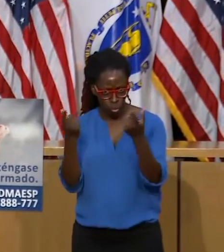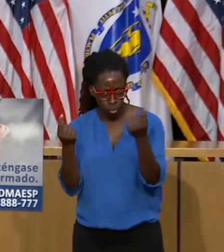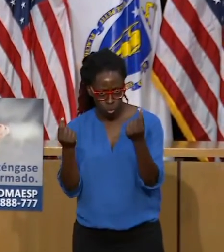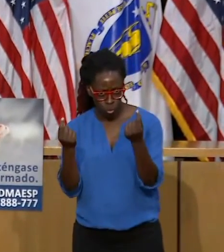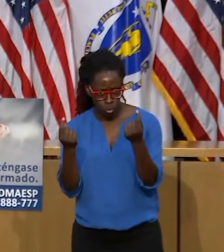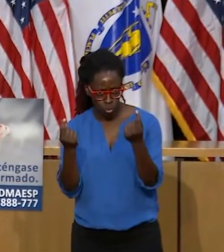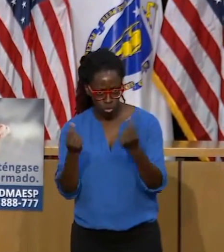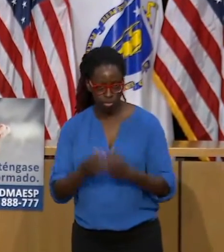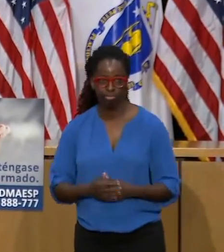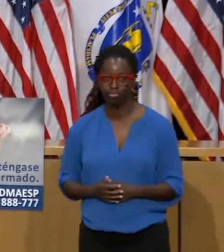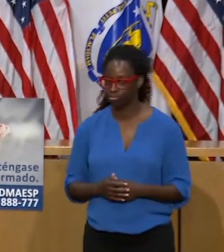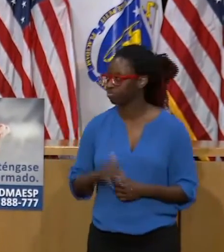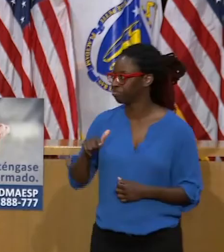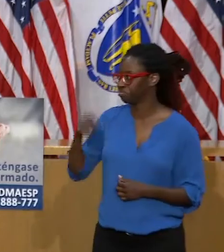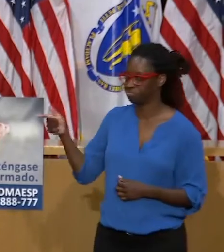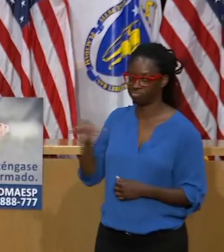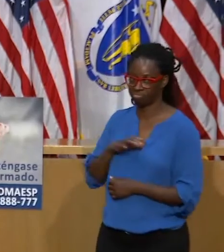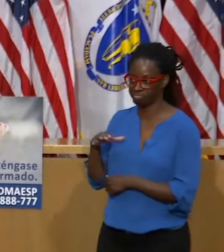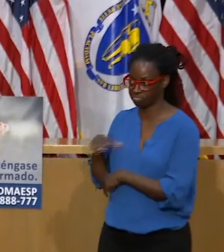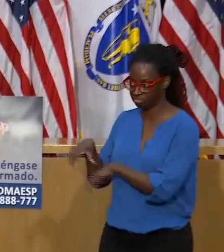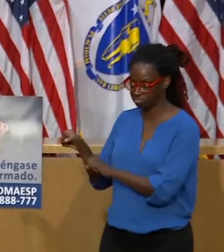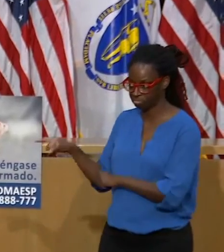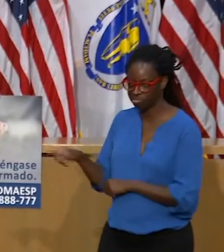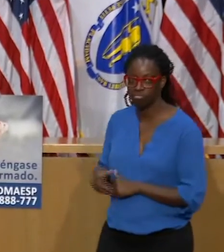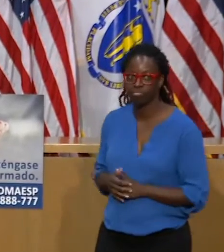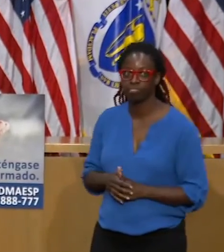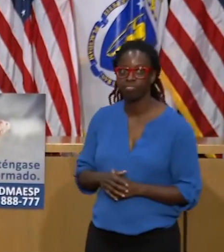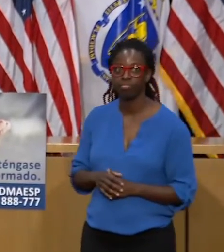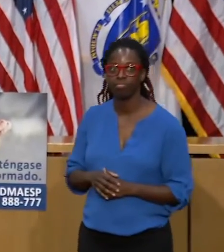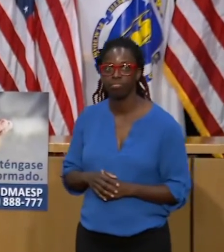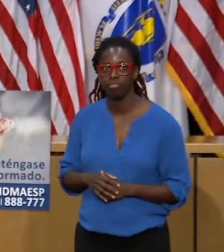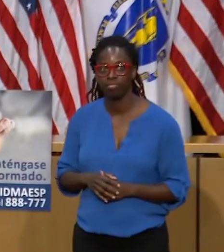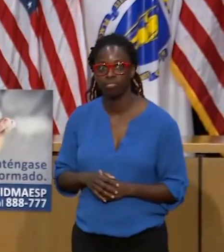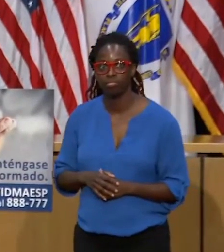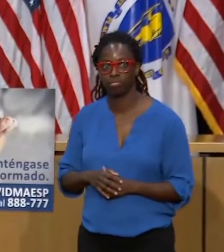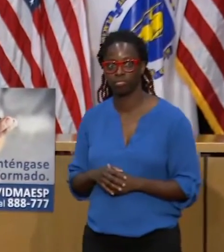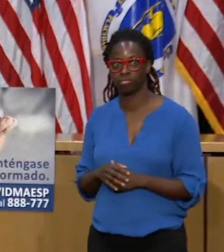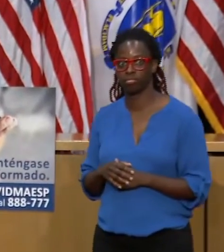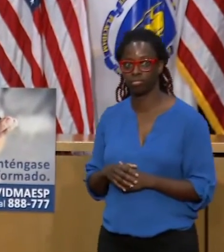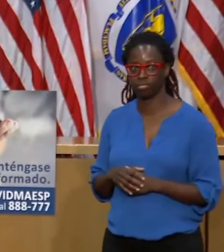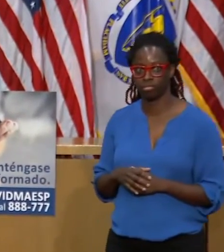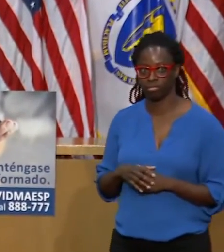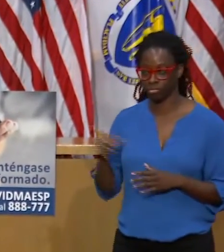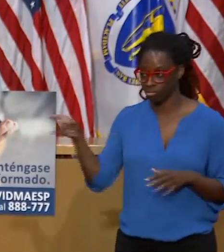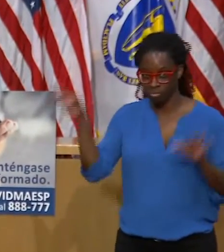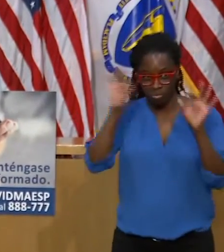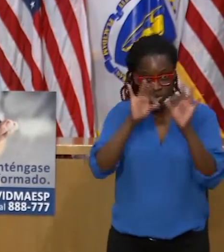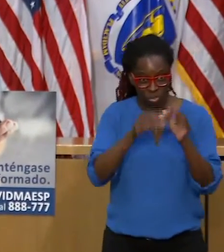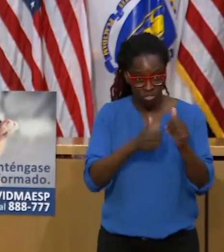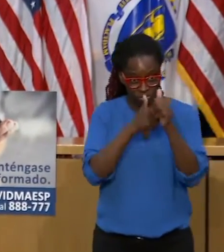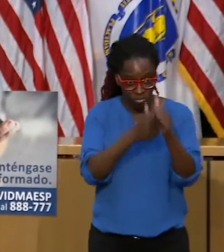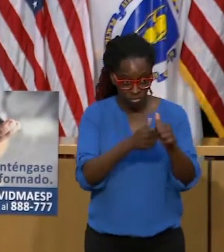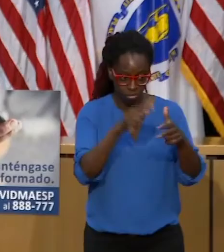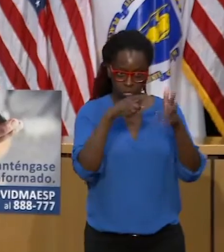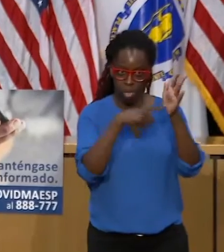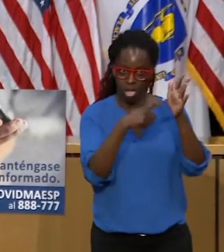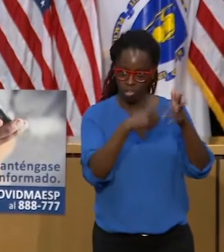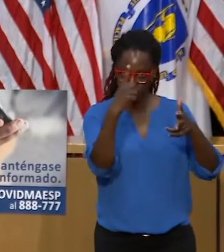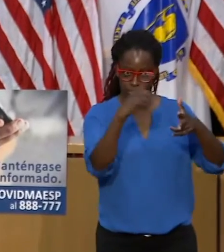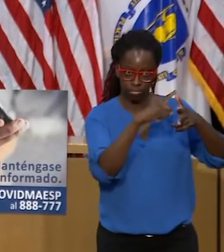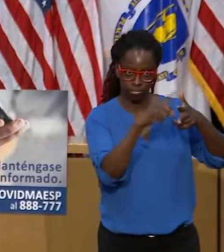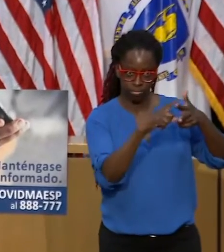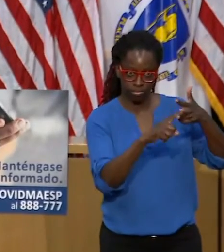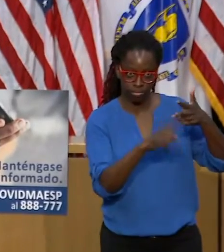So right now we're asking districts to plan for all three models and in fact kind of do a feasibility study on the in-person